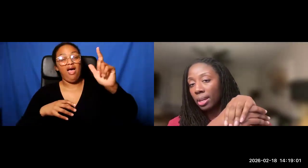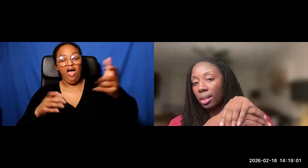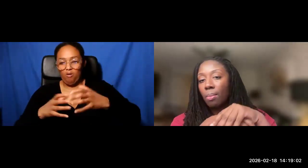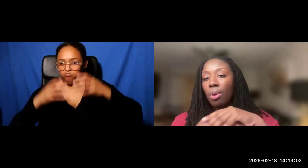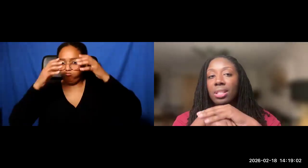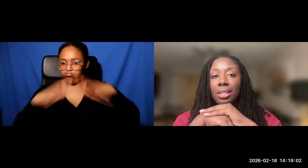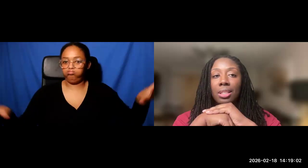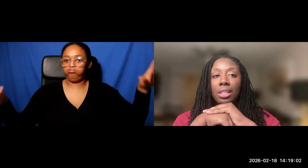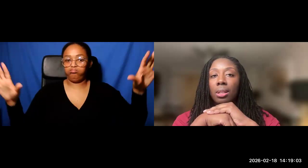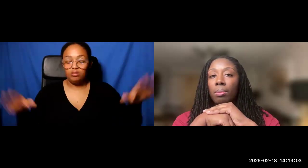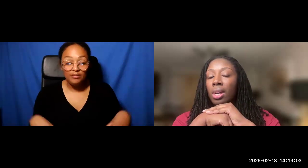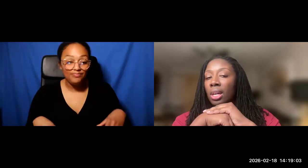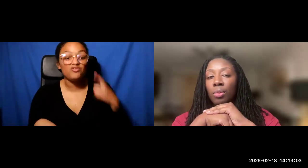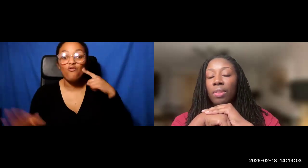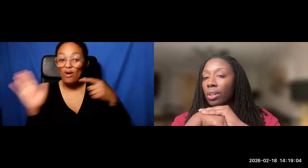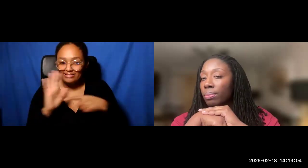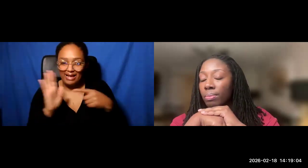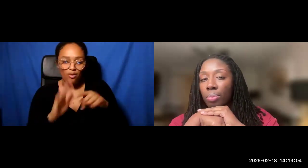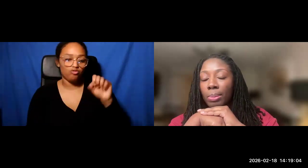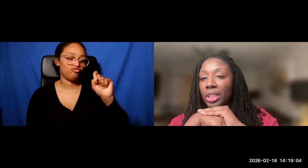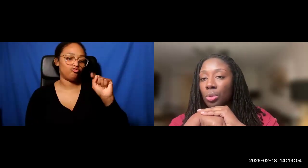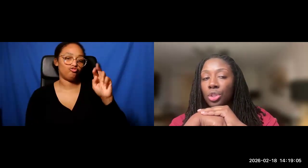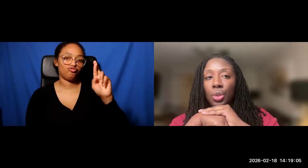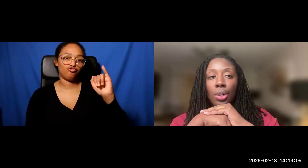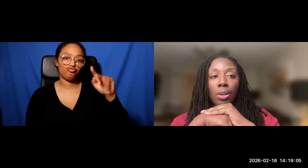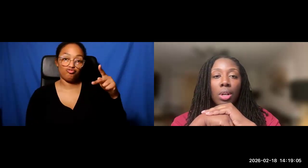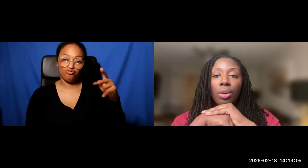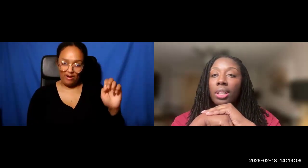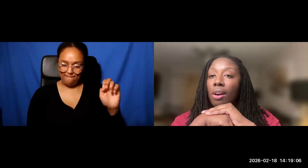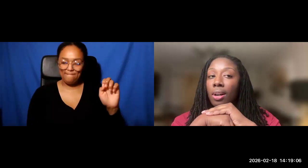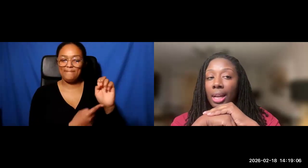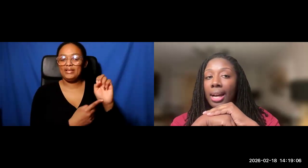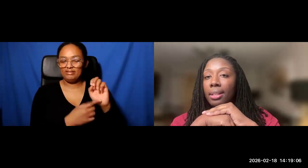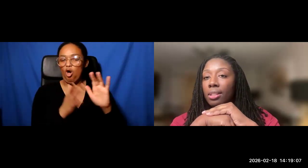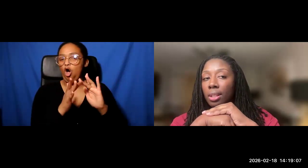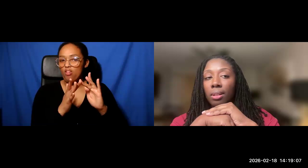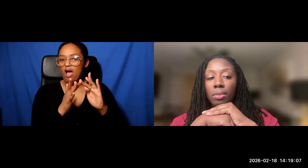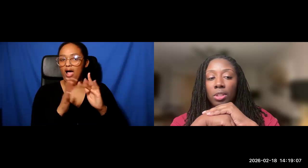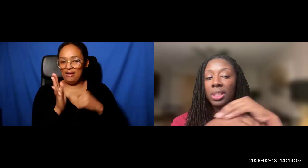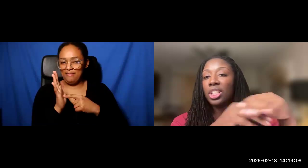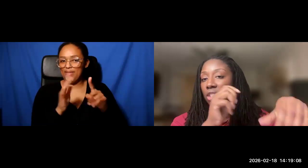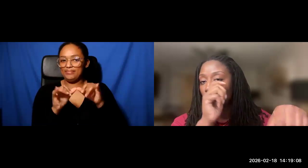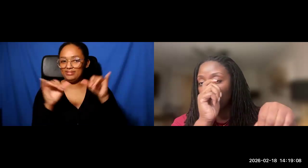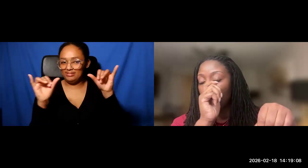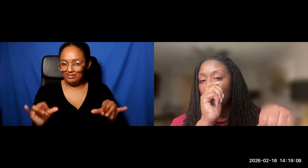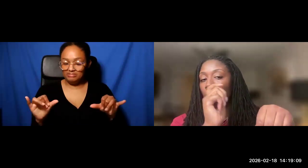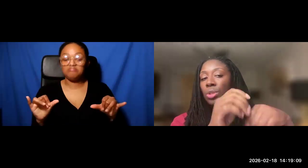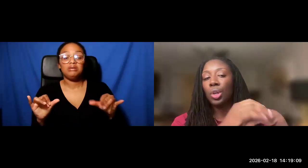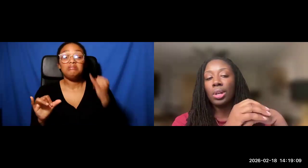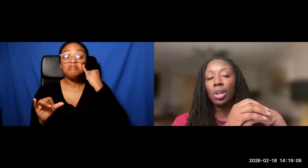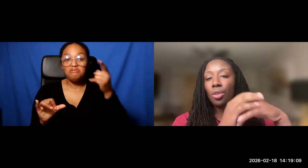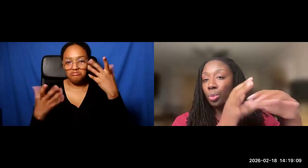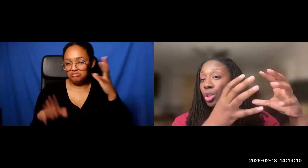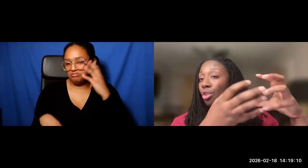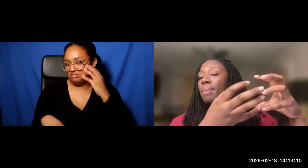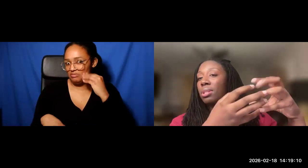online payment processing system. If you've ever probably used your credit card online, there's a big chance you were using